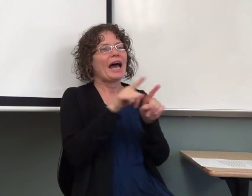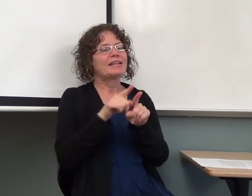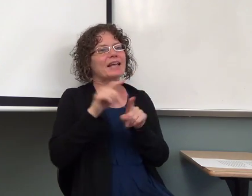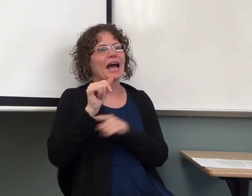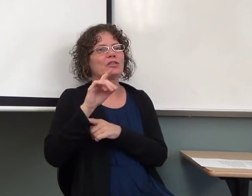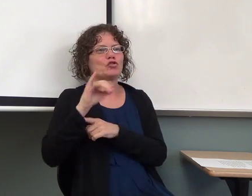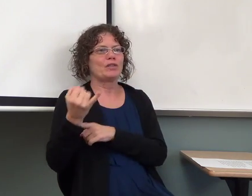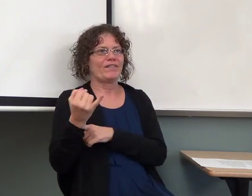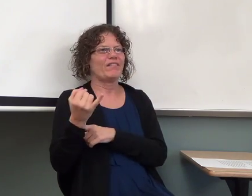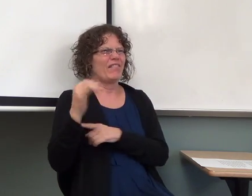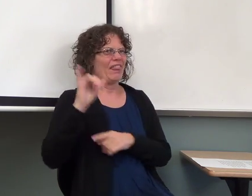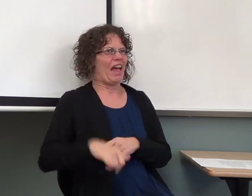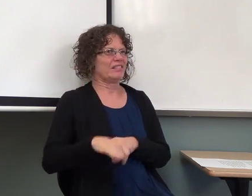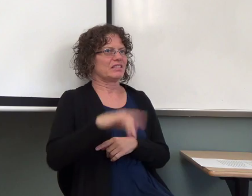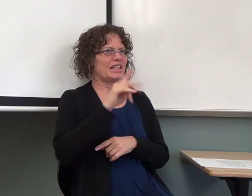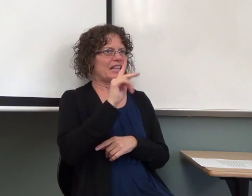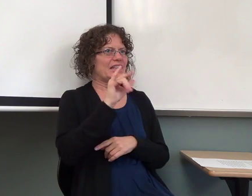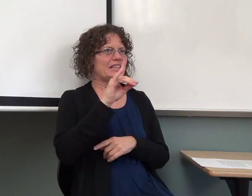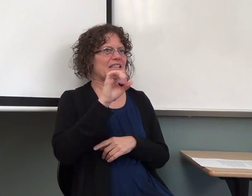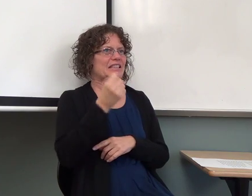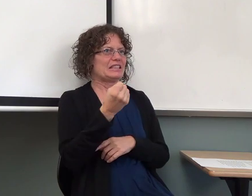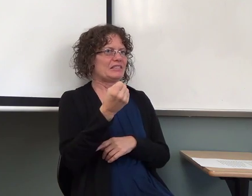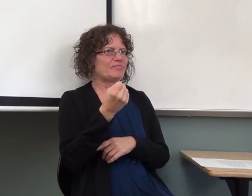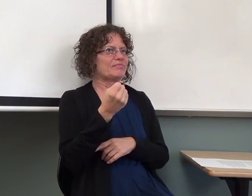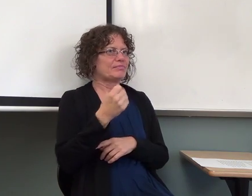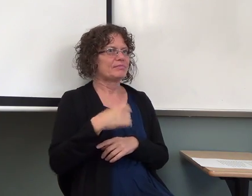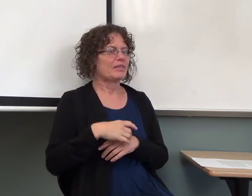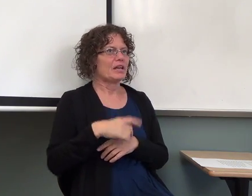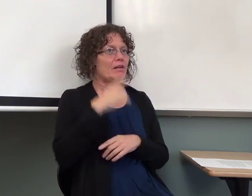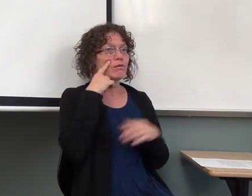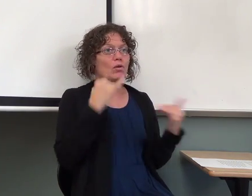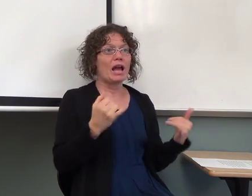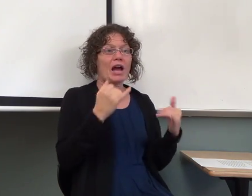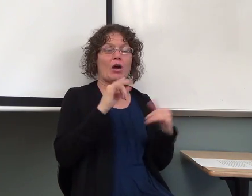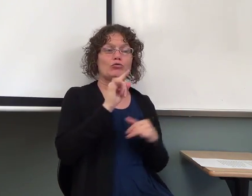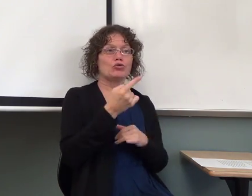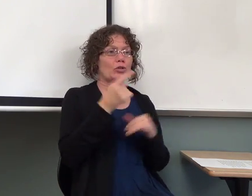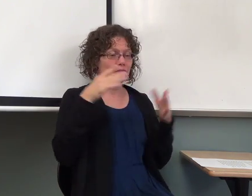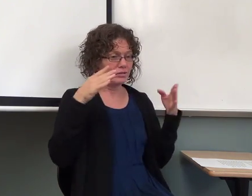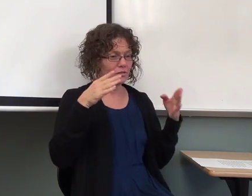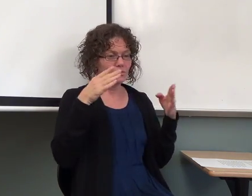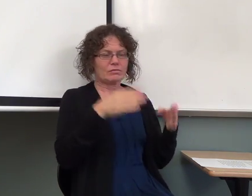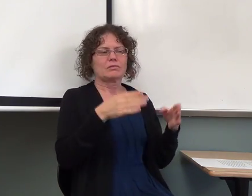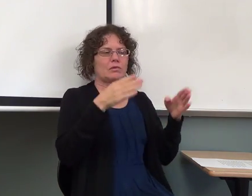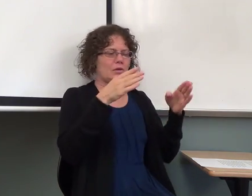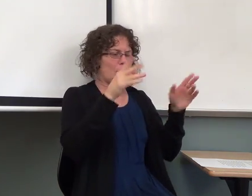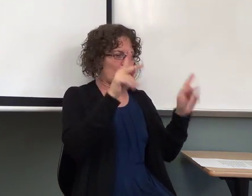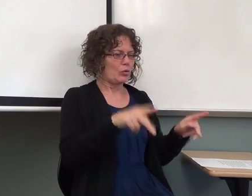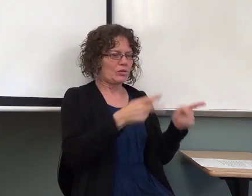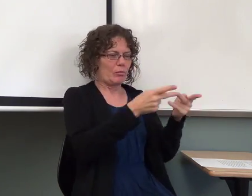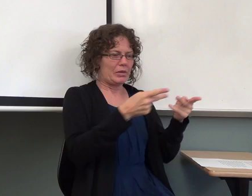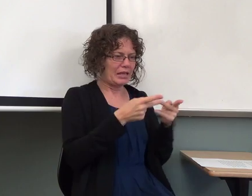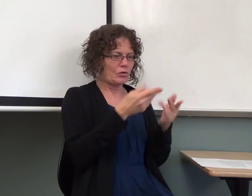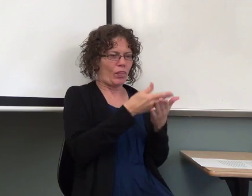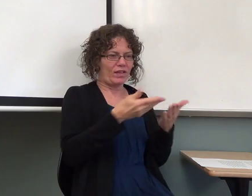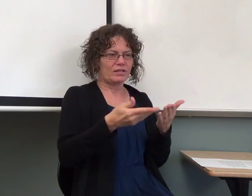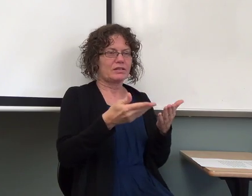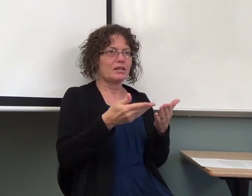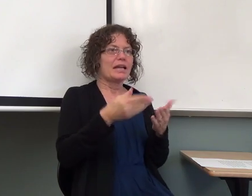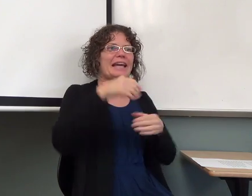more in depth later on, okay? For now, we're going to just stick with the nouns that are person, places, or things specifically. What about in? No.